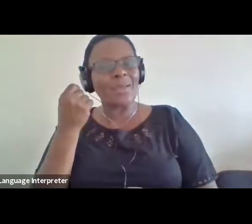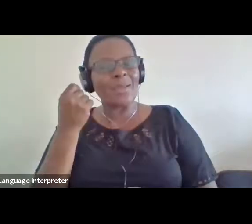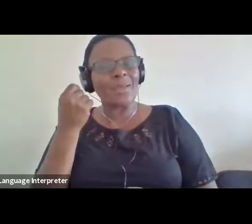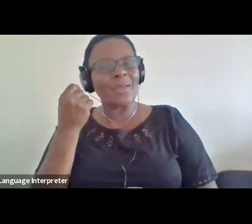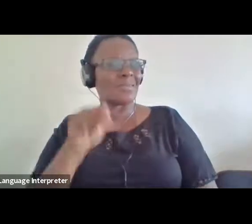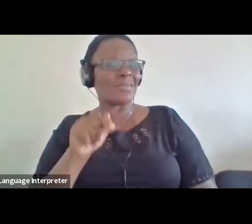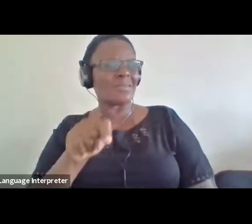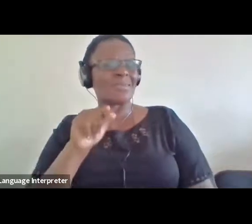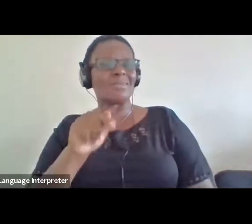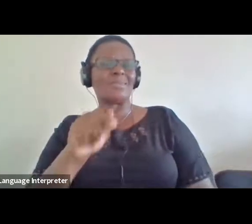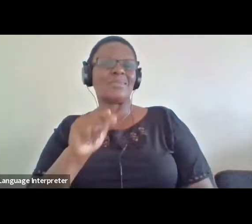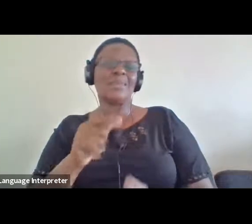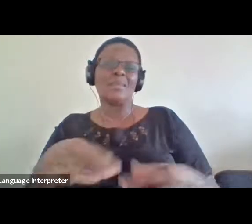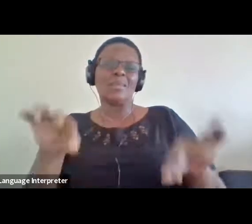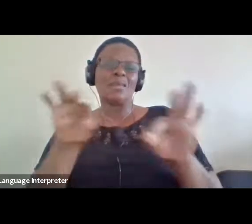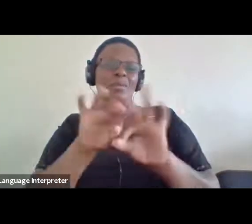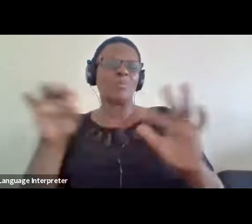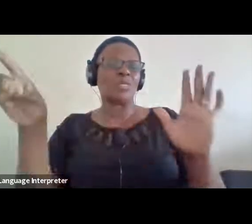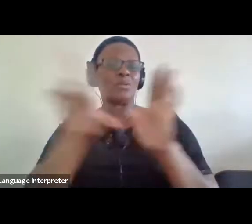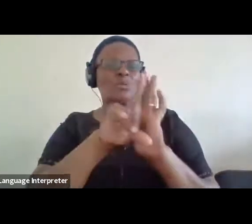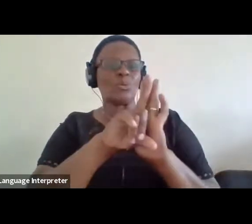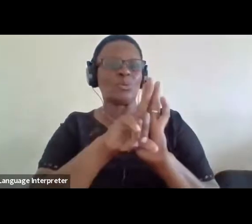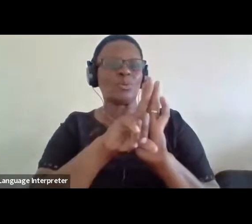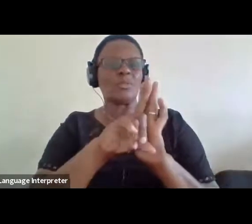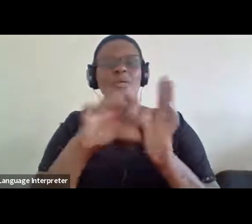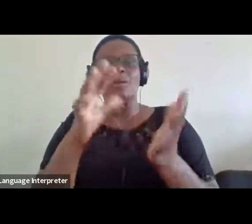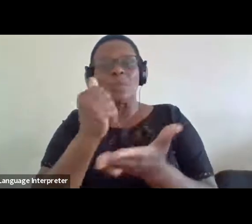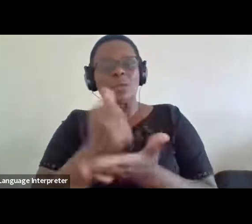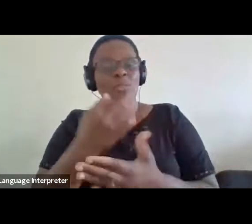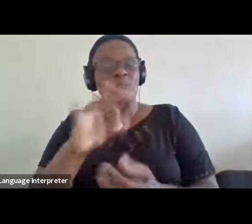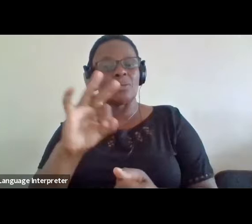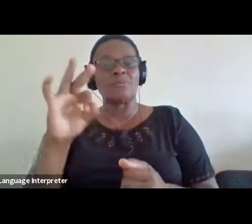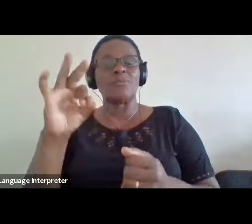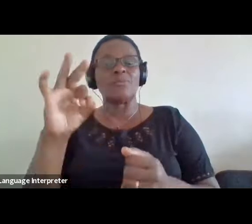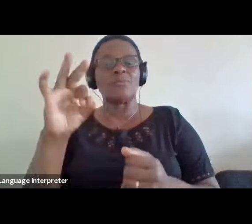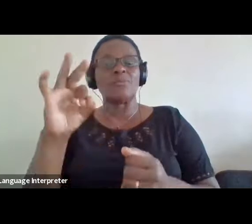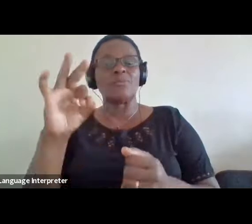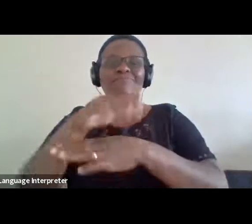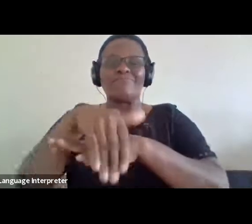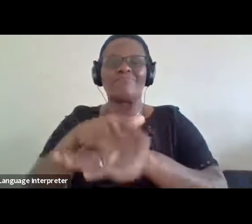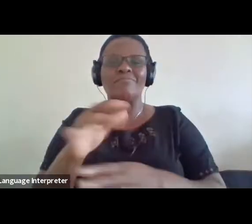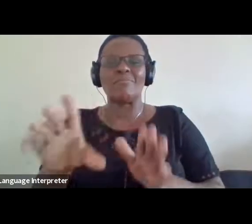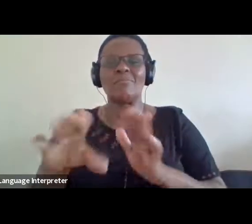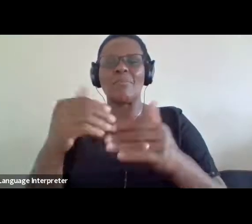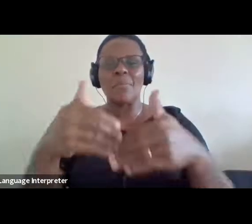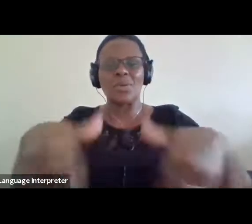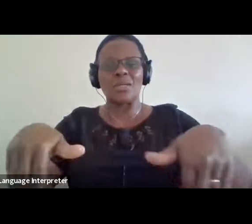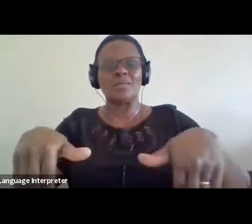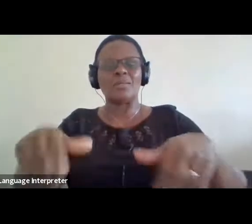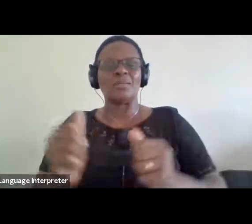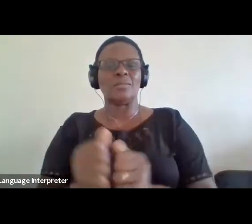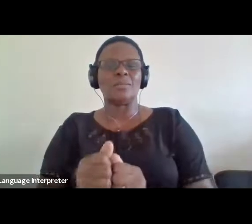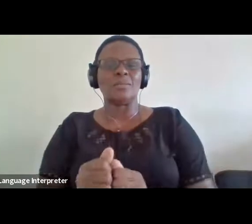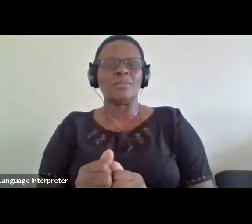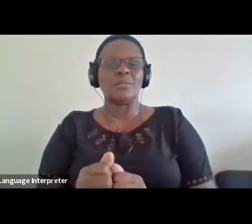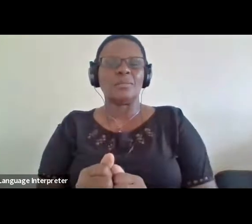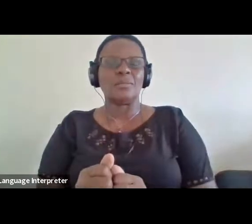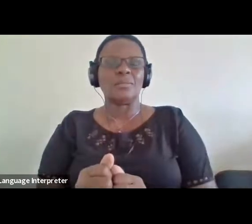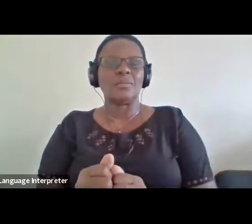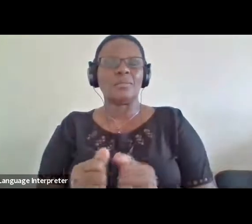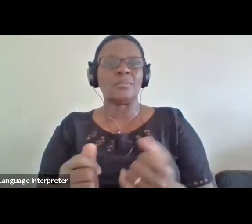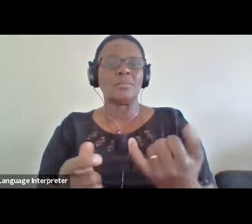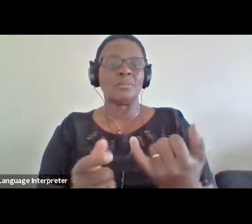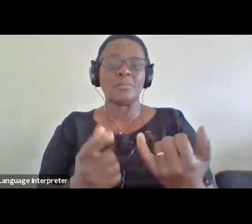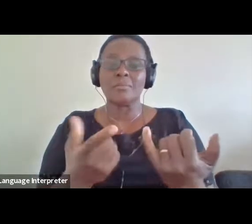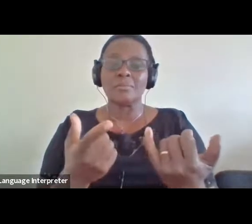rules. Because we can transcend borders, with that click of a button. AI technology is now making it